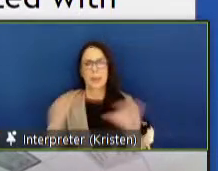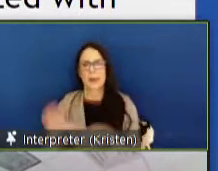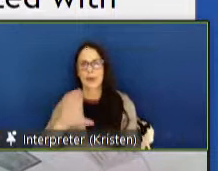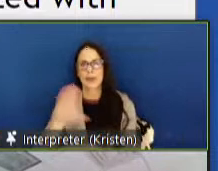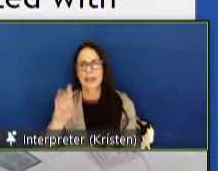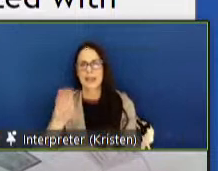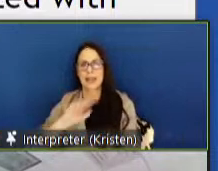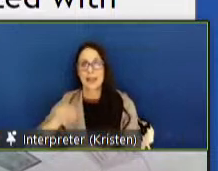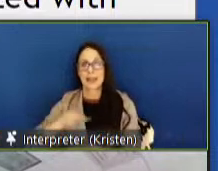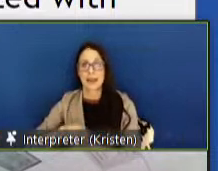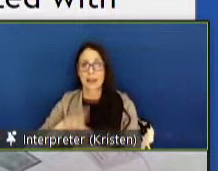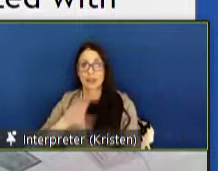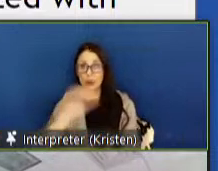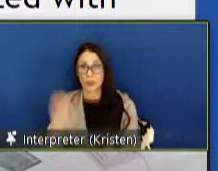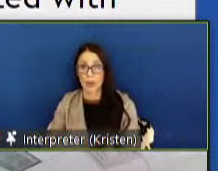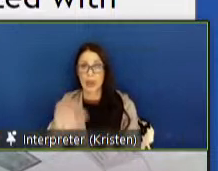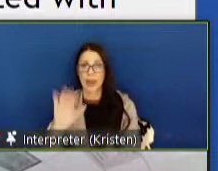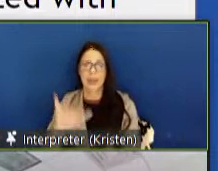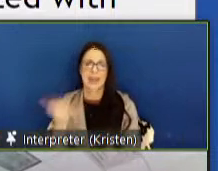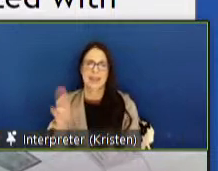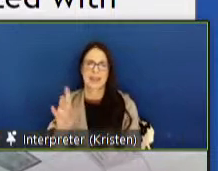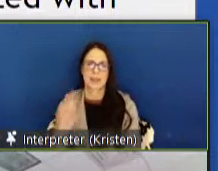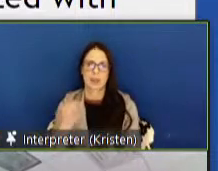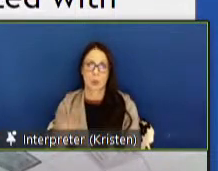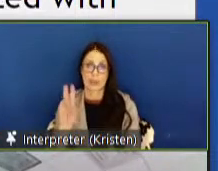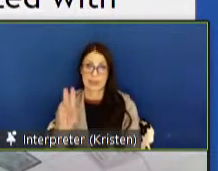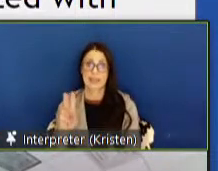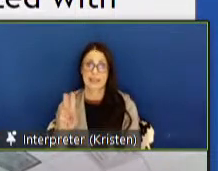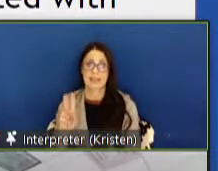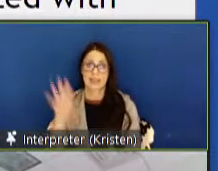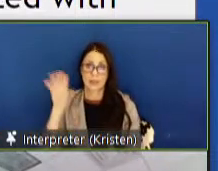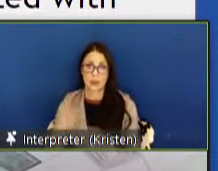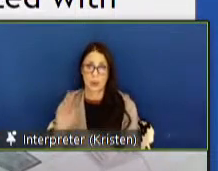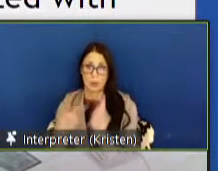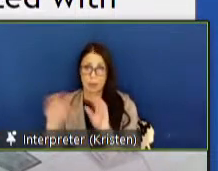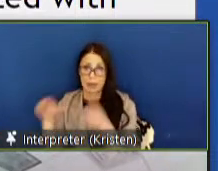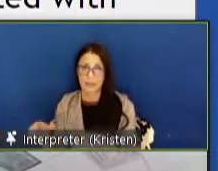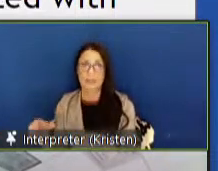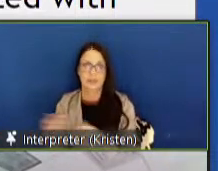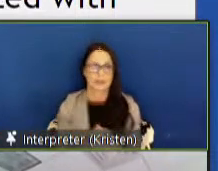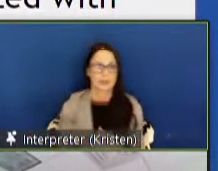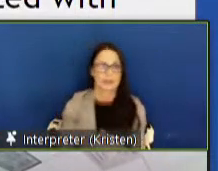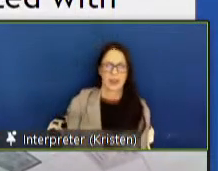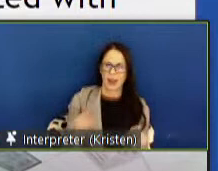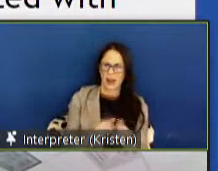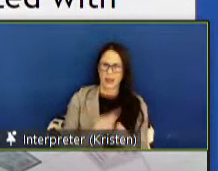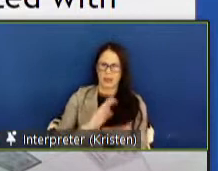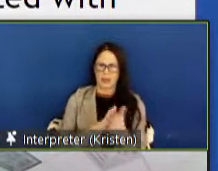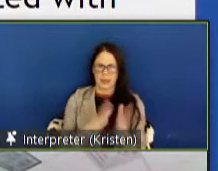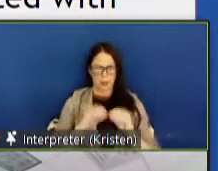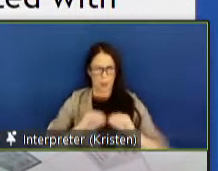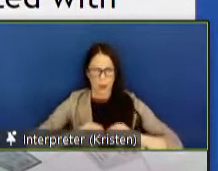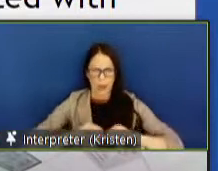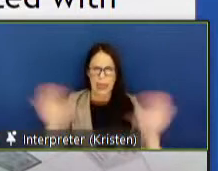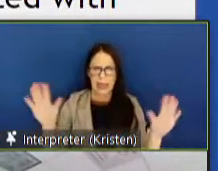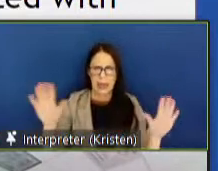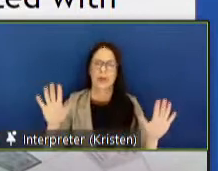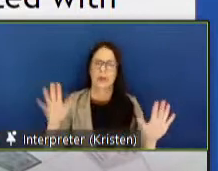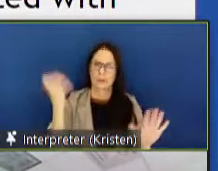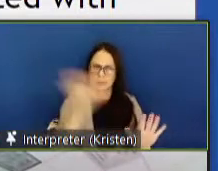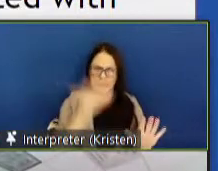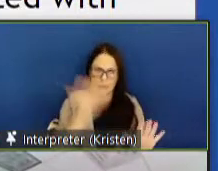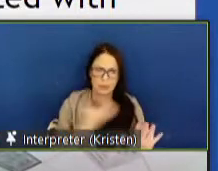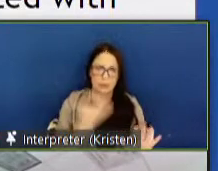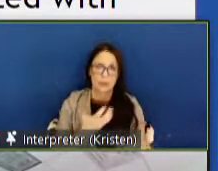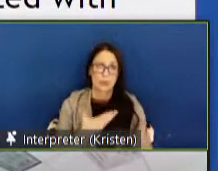only 17.6% of the population. It is also becoming clearer and clearer how important booster